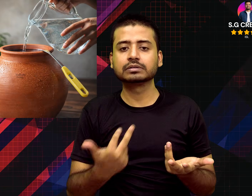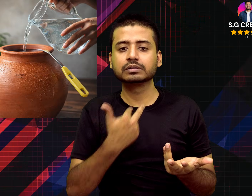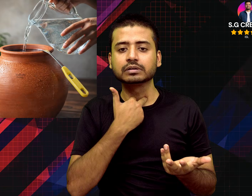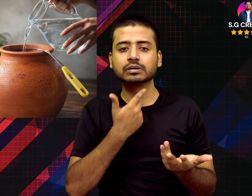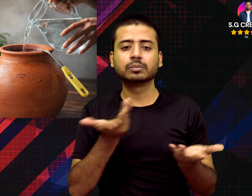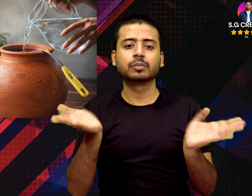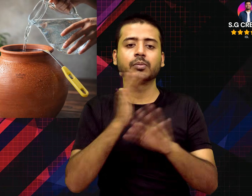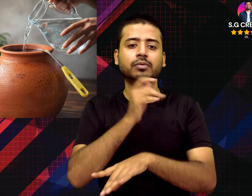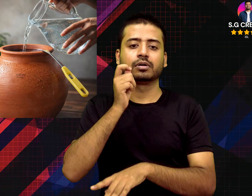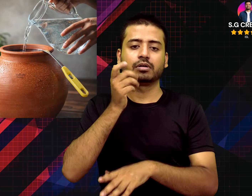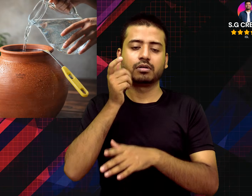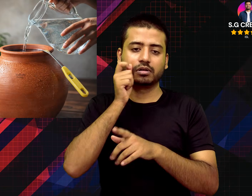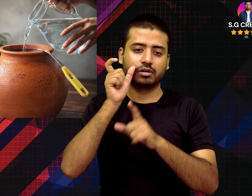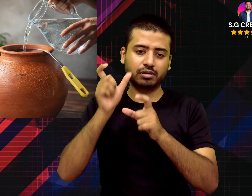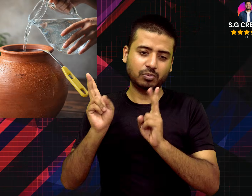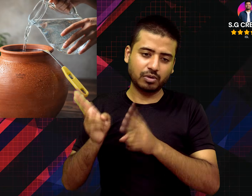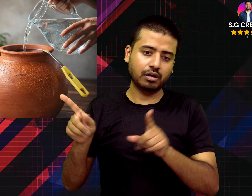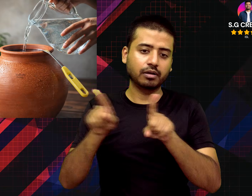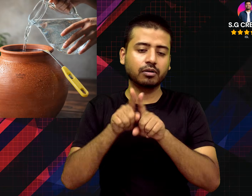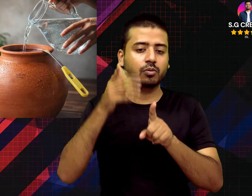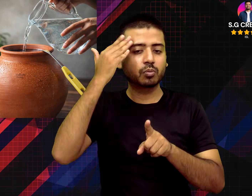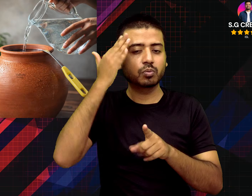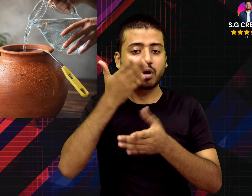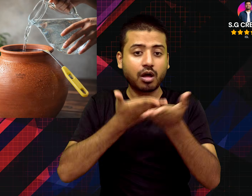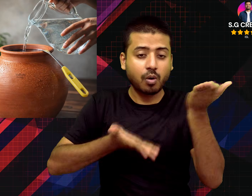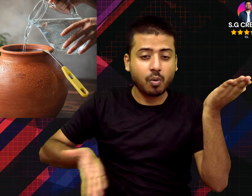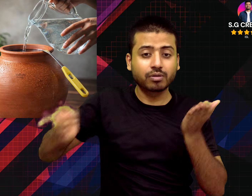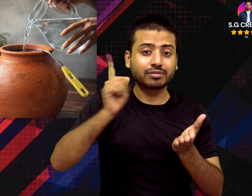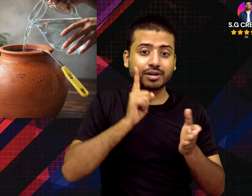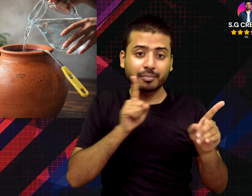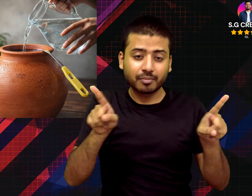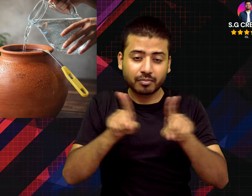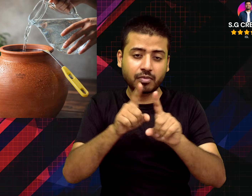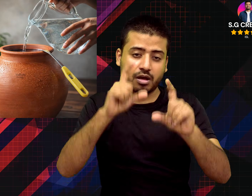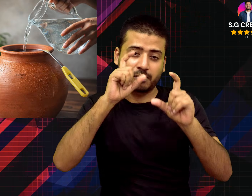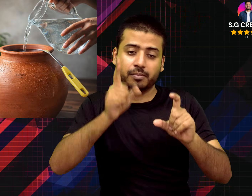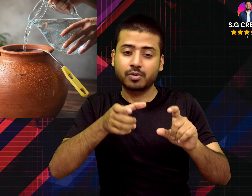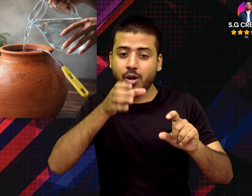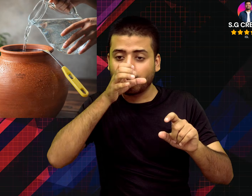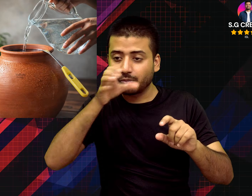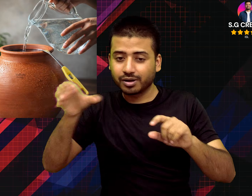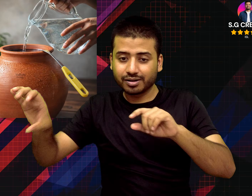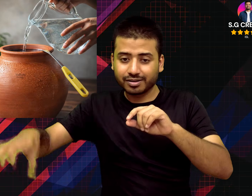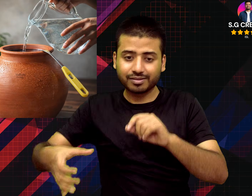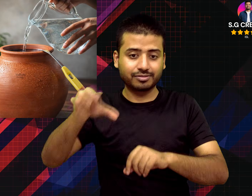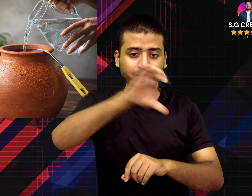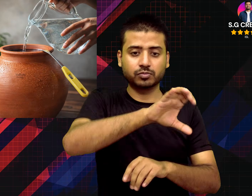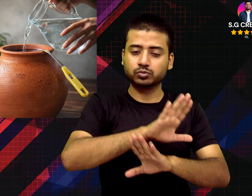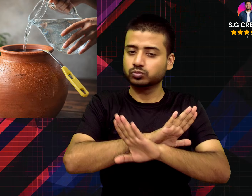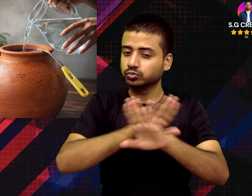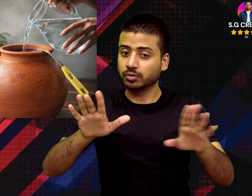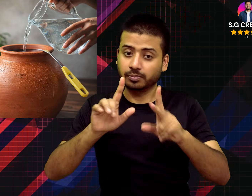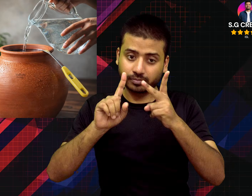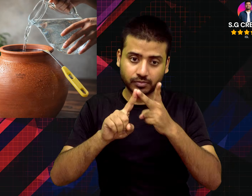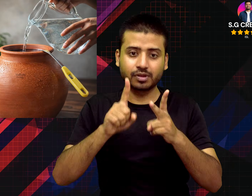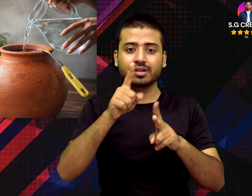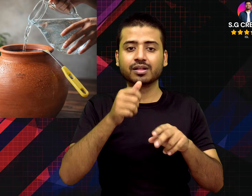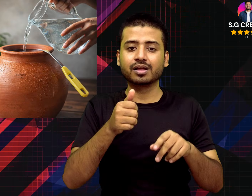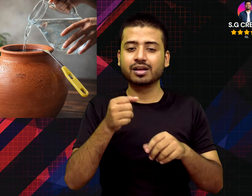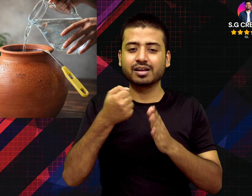inside. Through capillary action, the water slowly seeps through the microscopic pores, traveling from the inside of the vessel to the